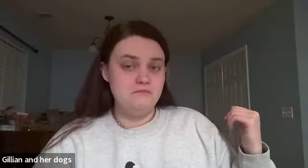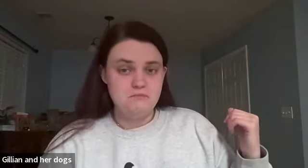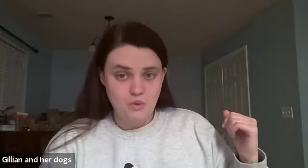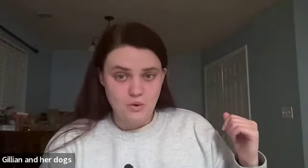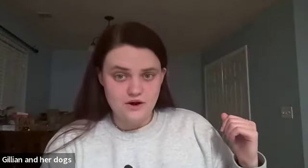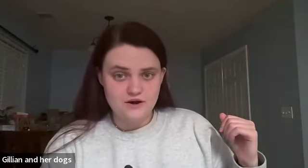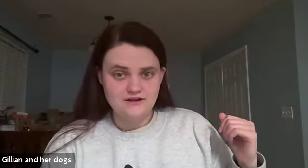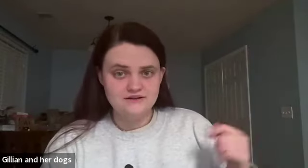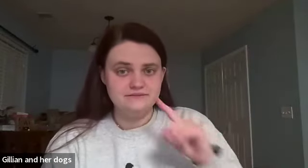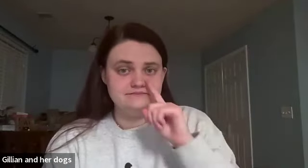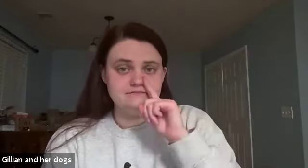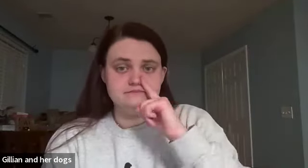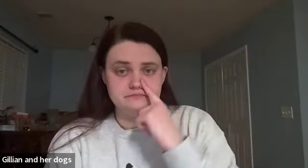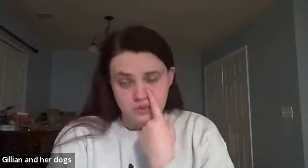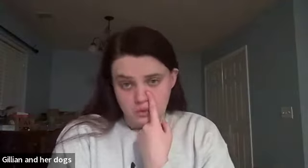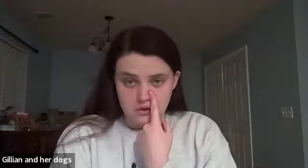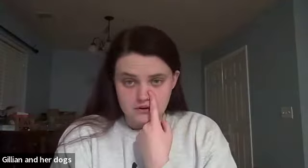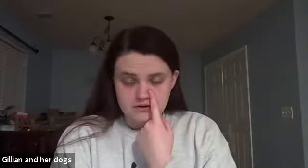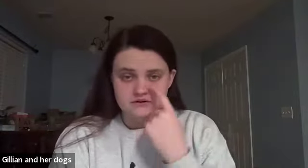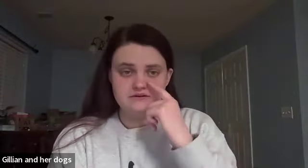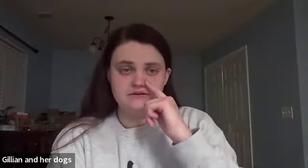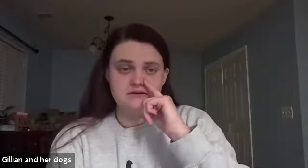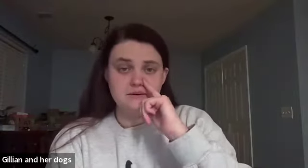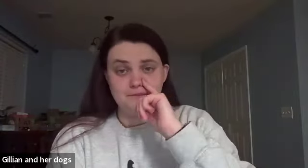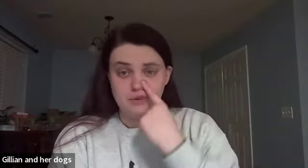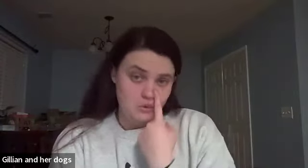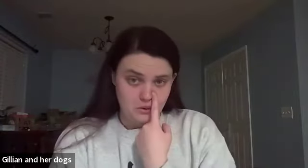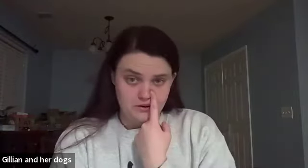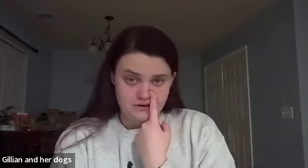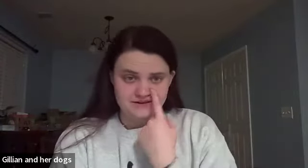Are bored, bored, bored.